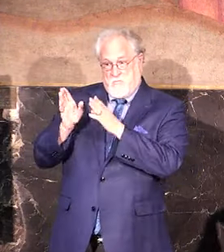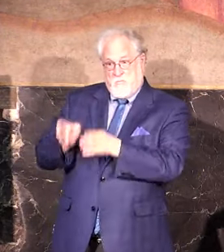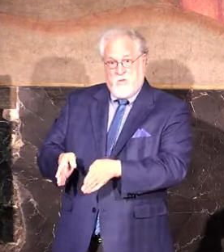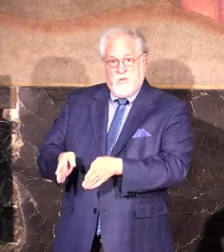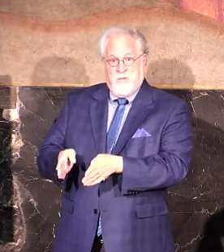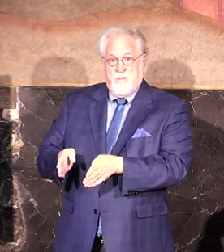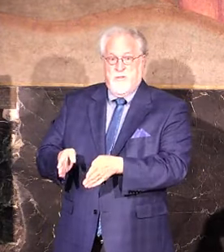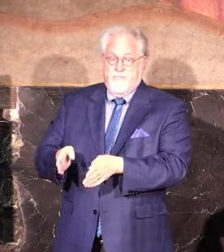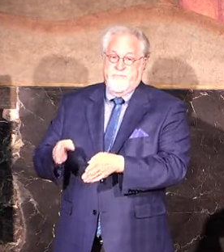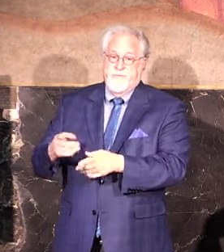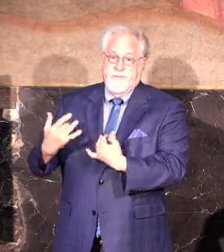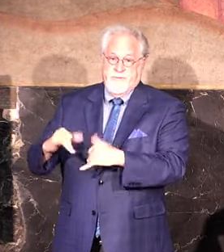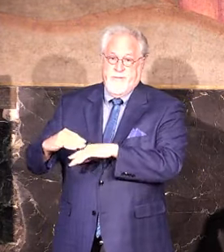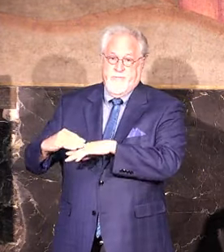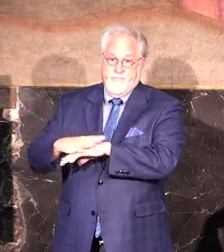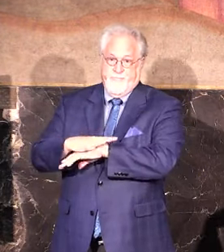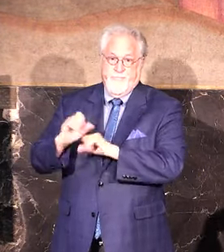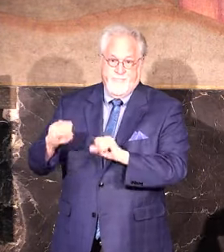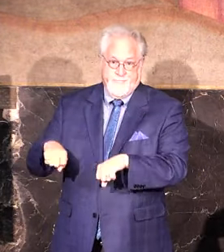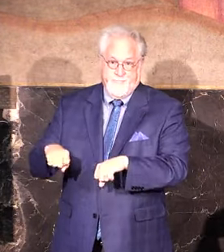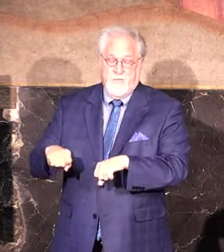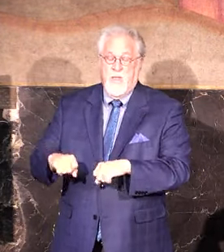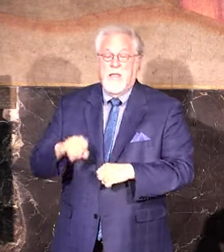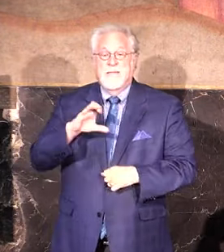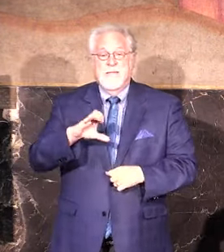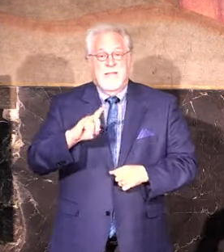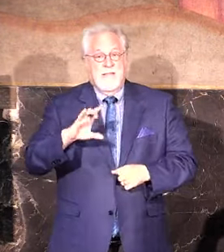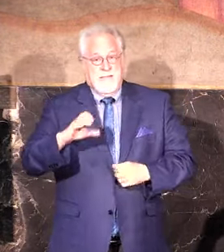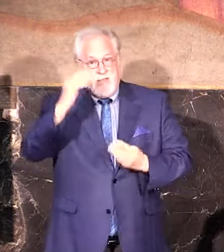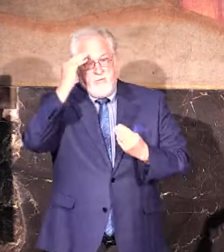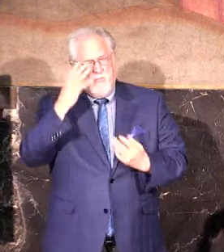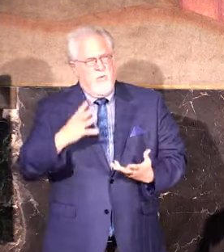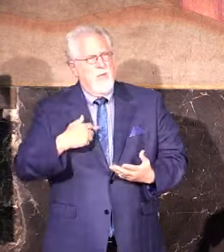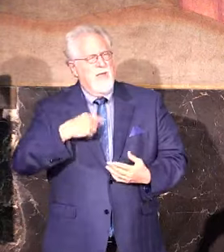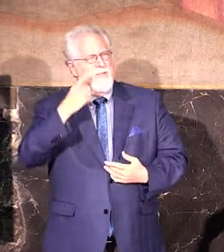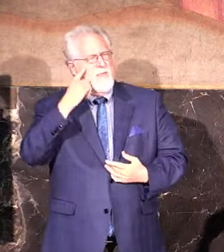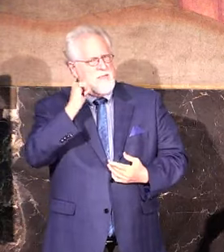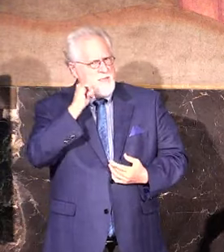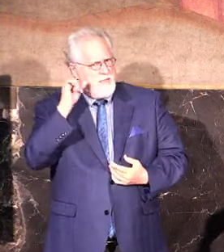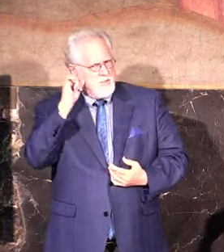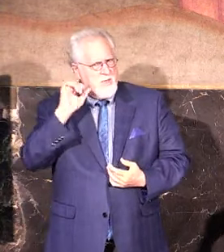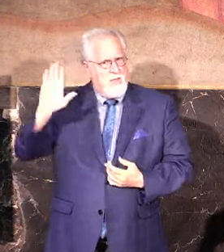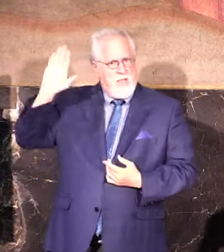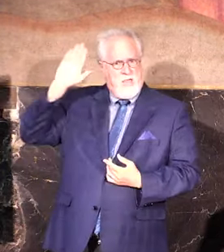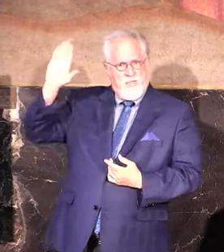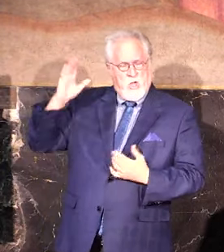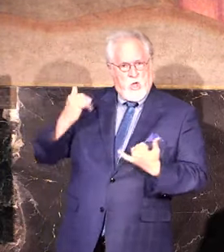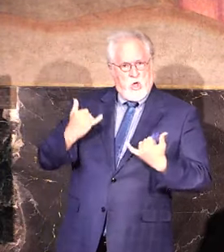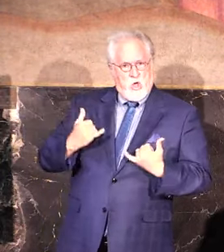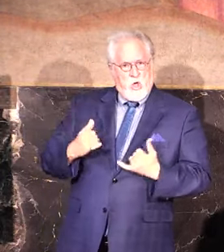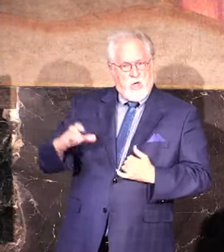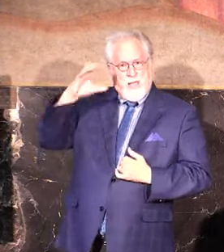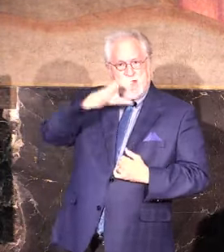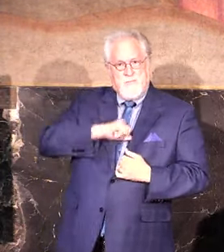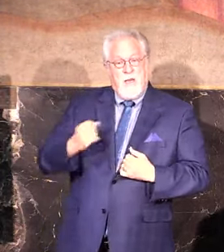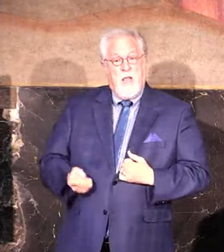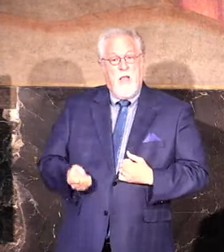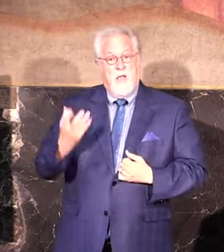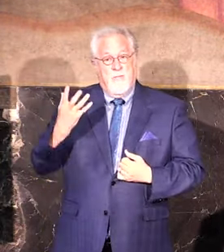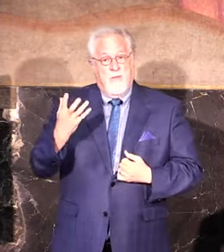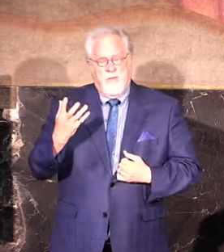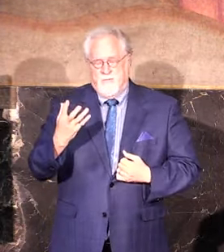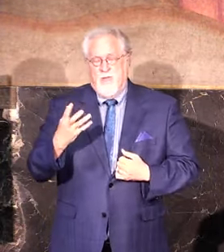nevertheless contagious. And the CDC reported, I think it was yesterday, their current estimate of the number,